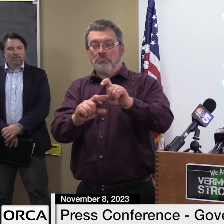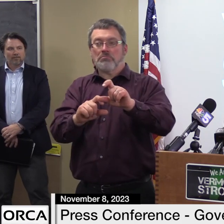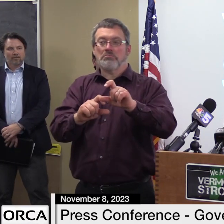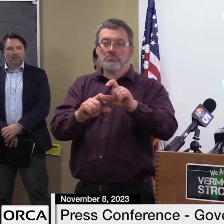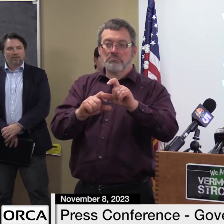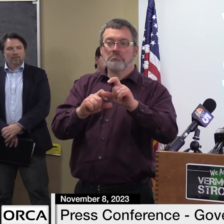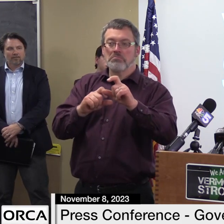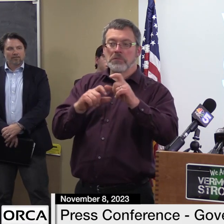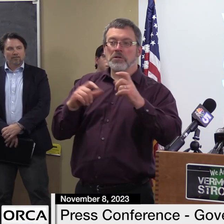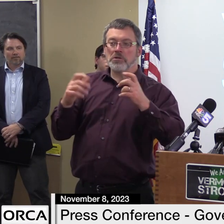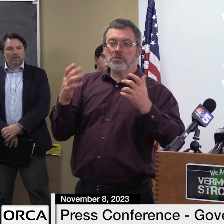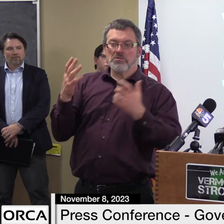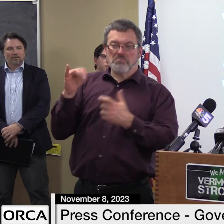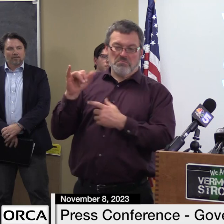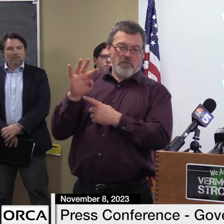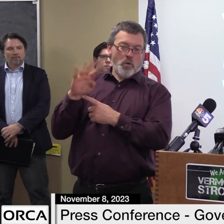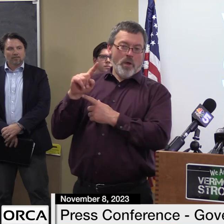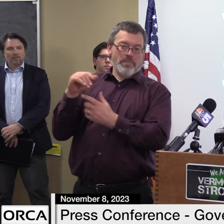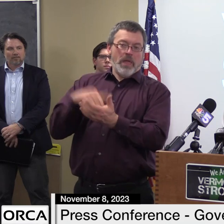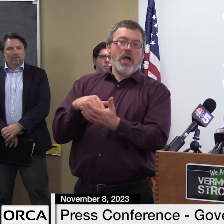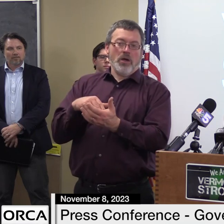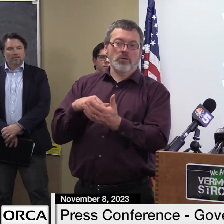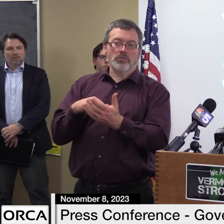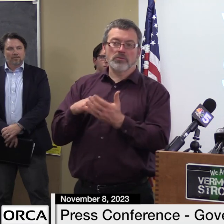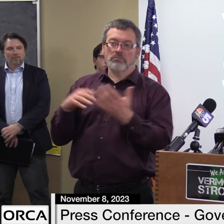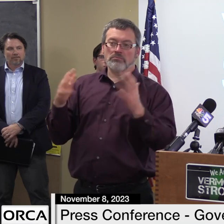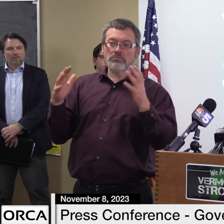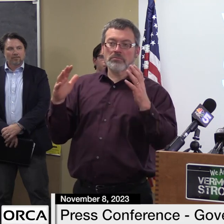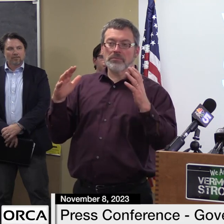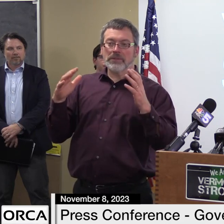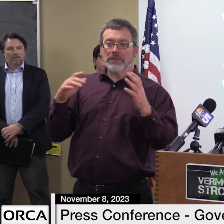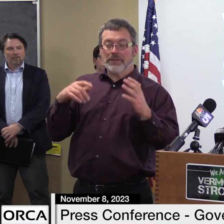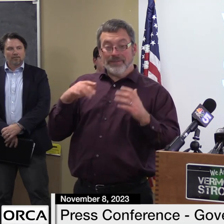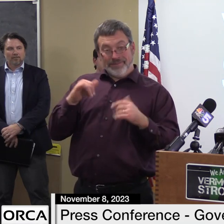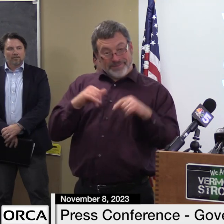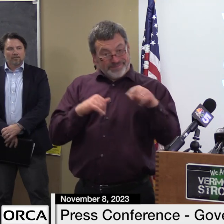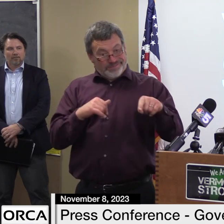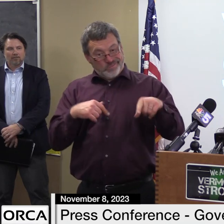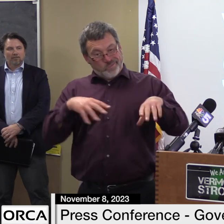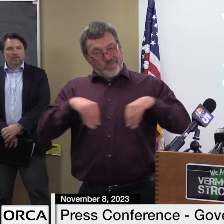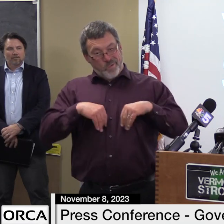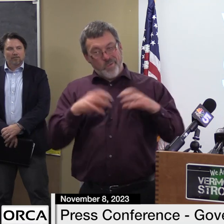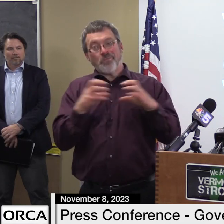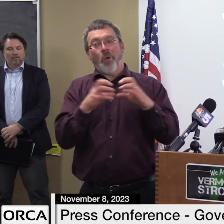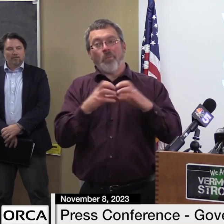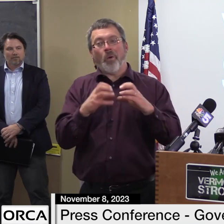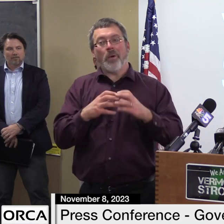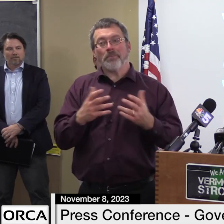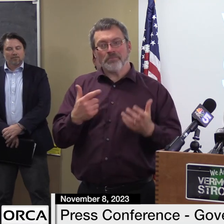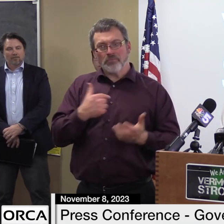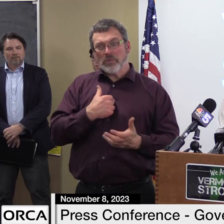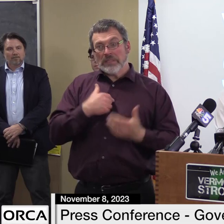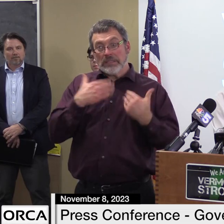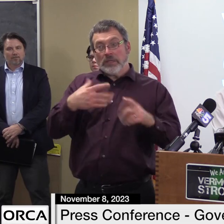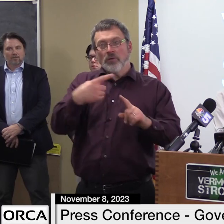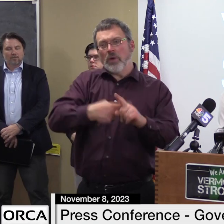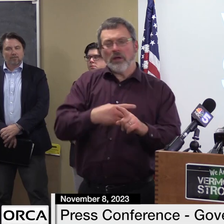so those are really in the state's possession. So they do not owe lot rent at this point.